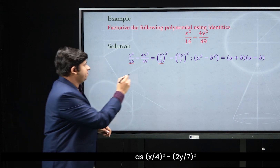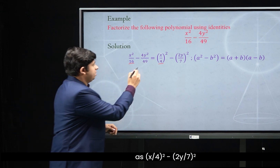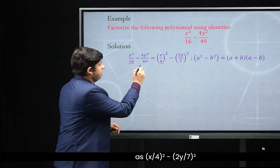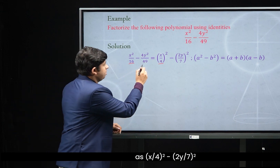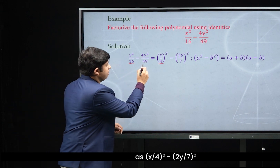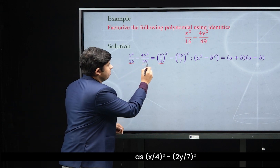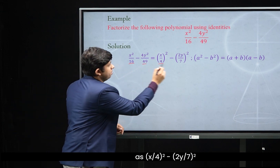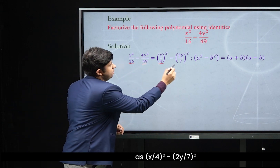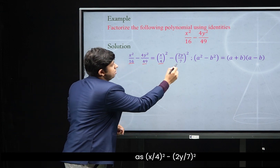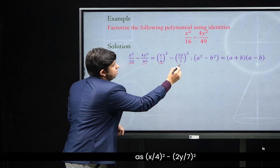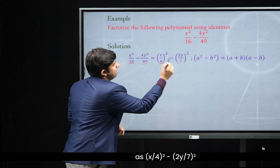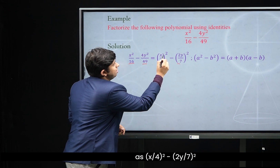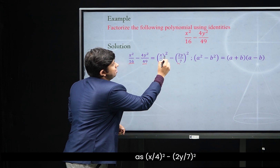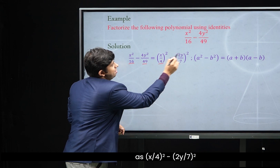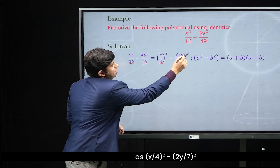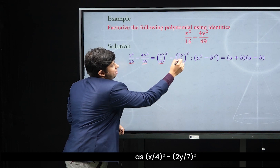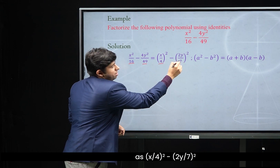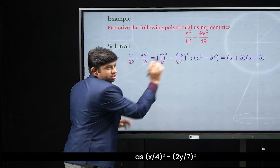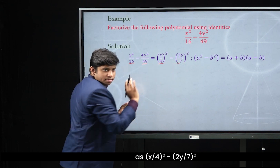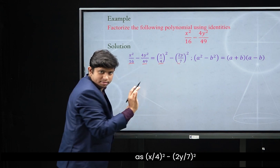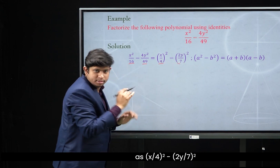4 whole square minus 2y by 7 whole square.